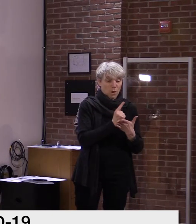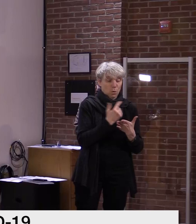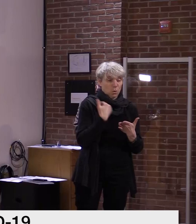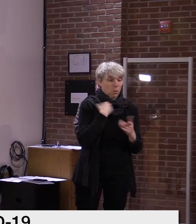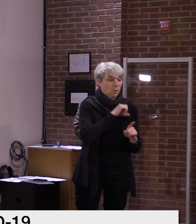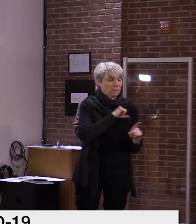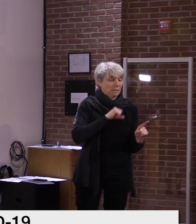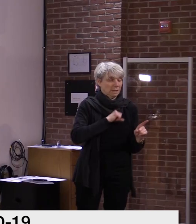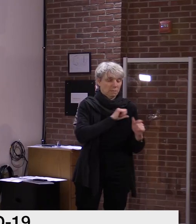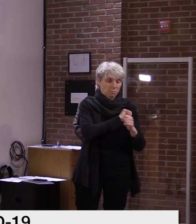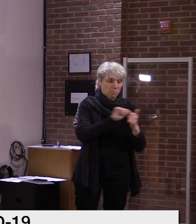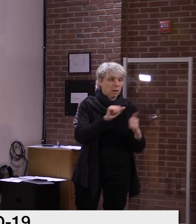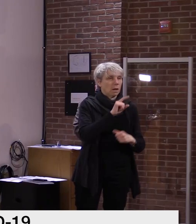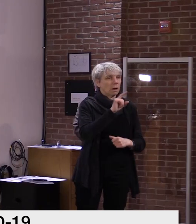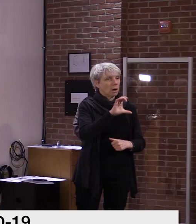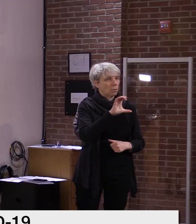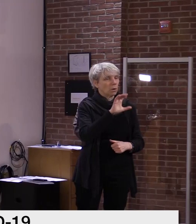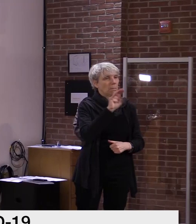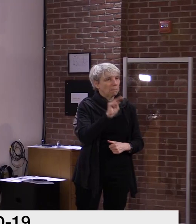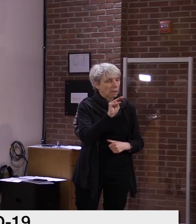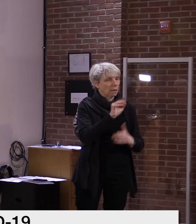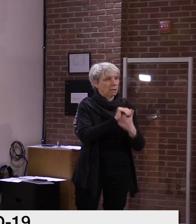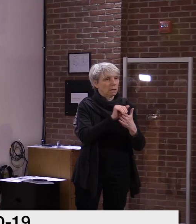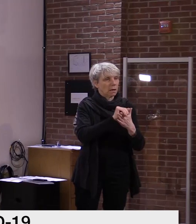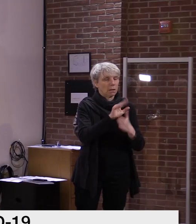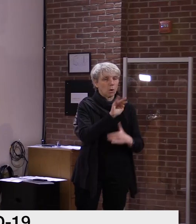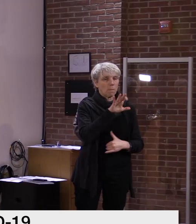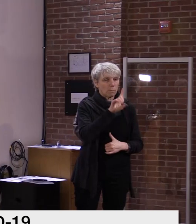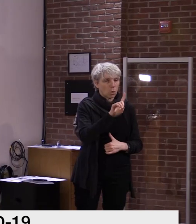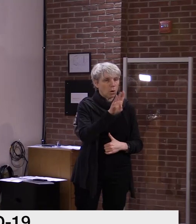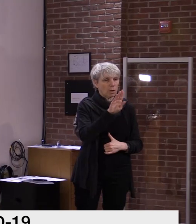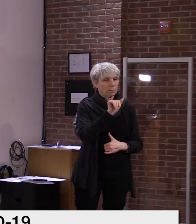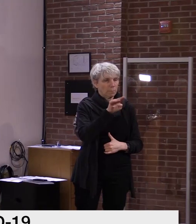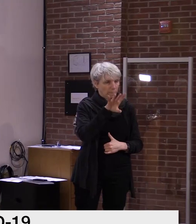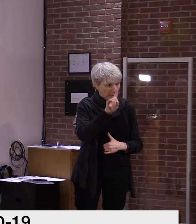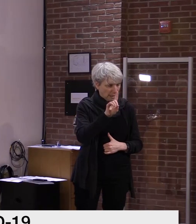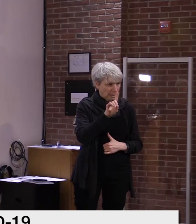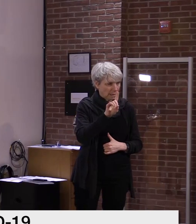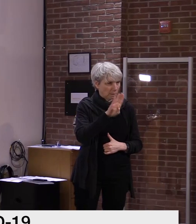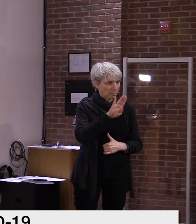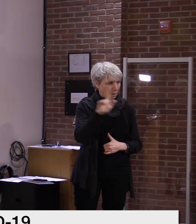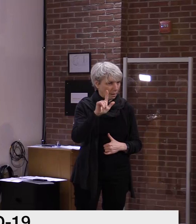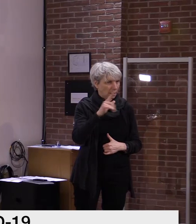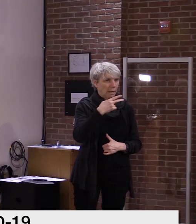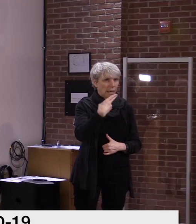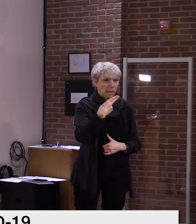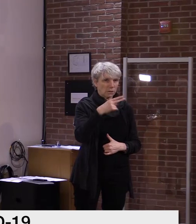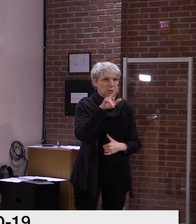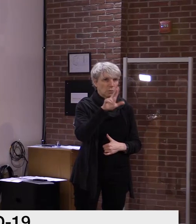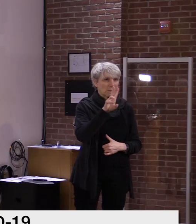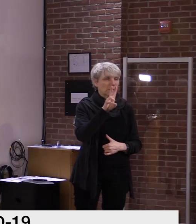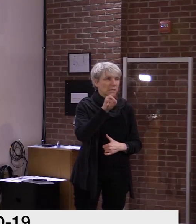$150 million broadband bill, H-360. Does that